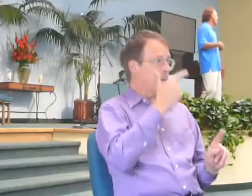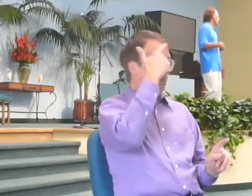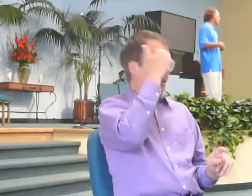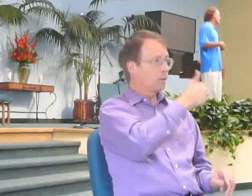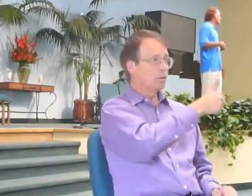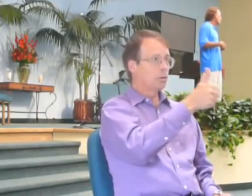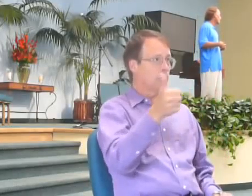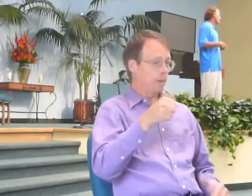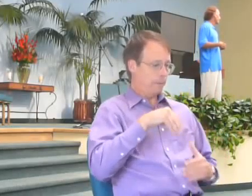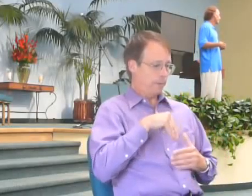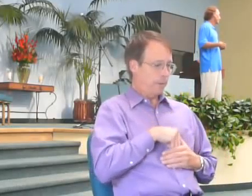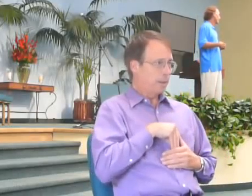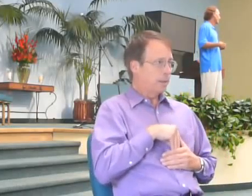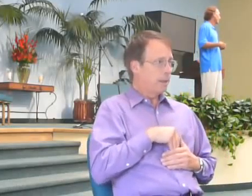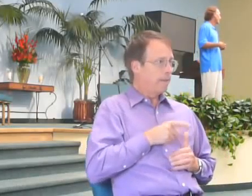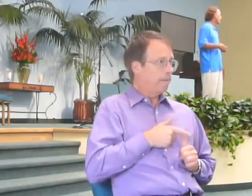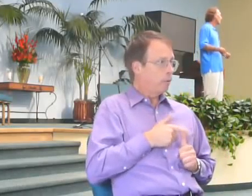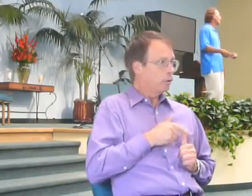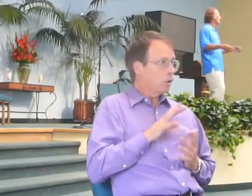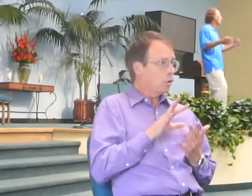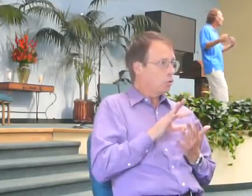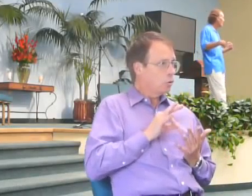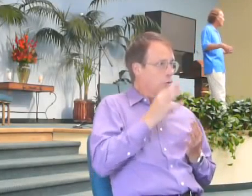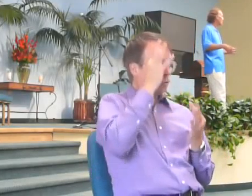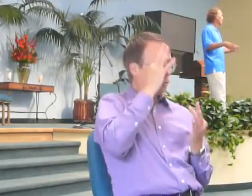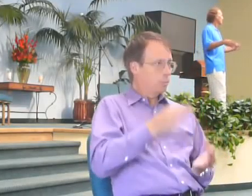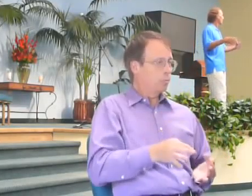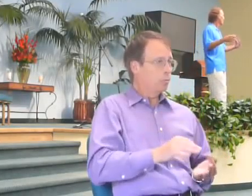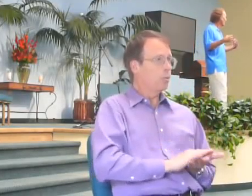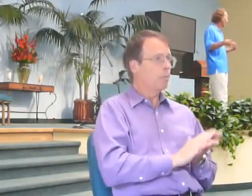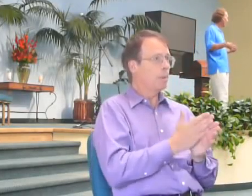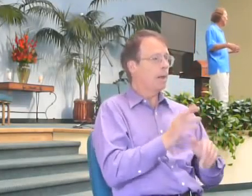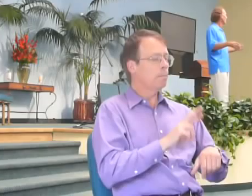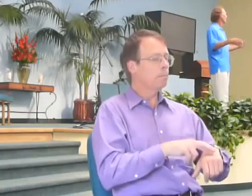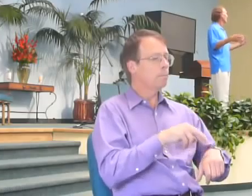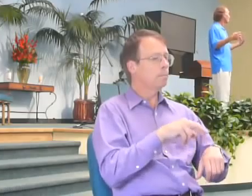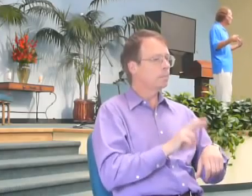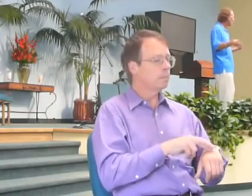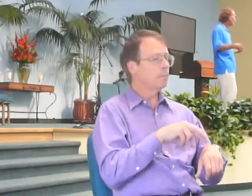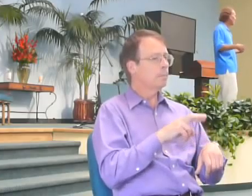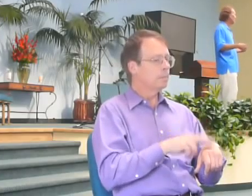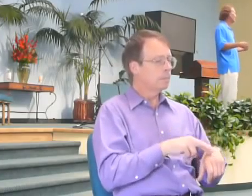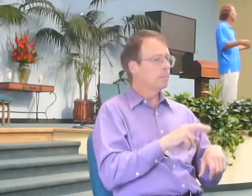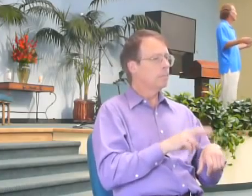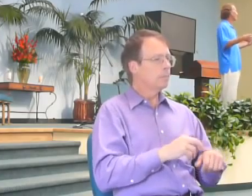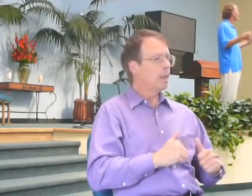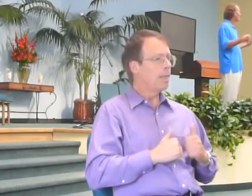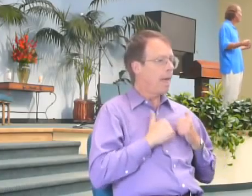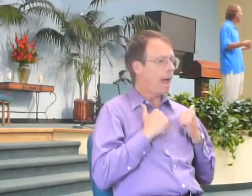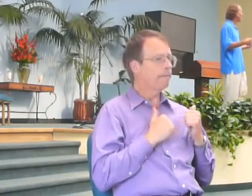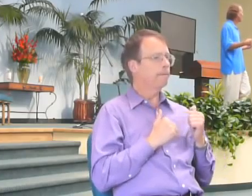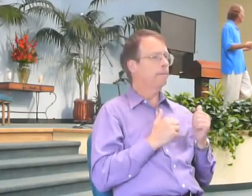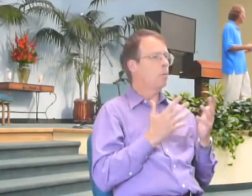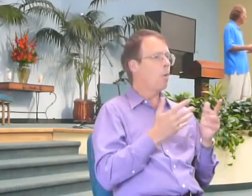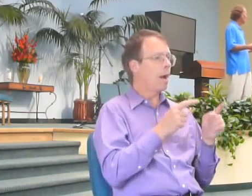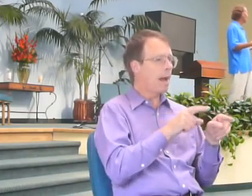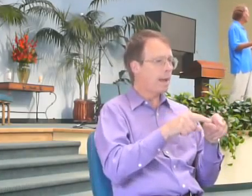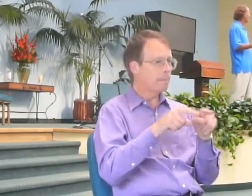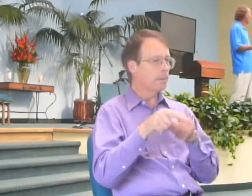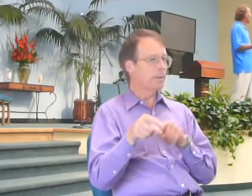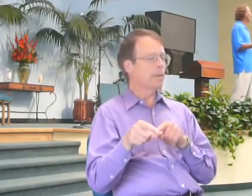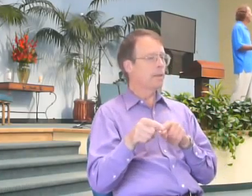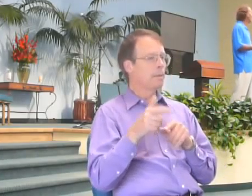...insight first, choosing, to be in the rhythm of life, circumstances, and the things that are going